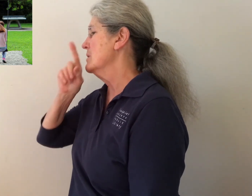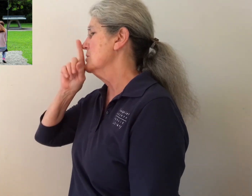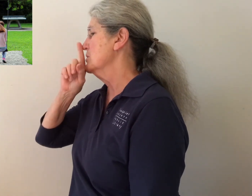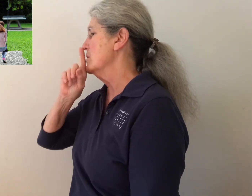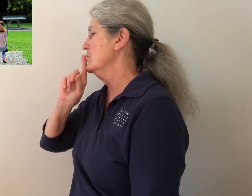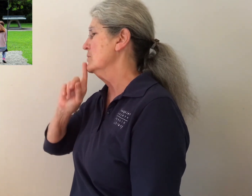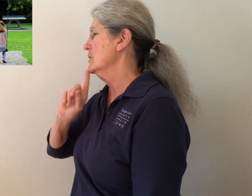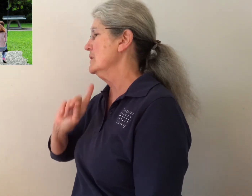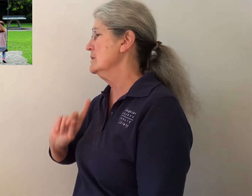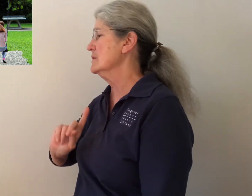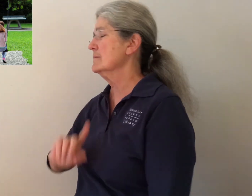Lonely.